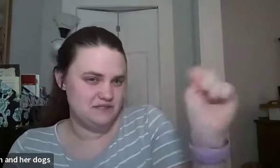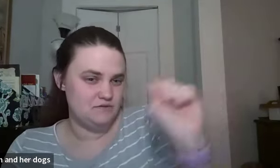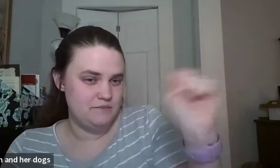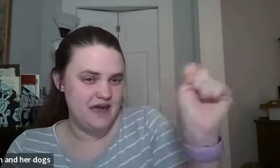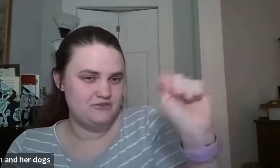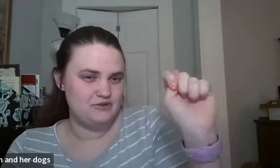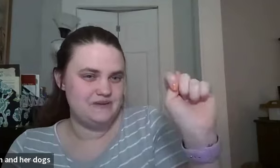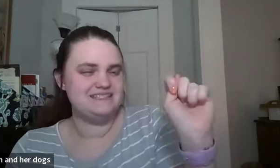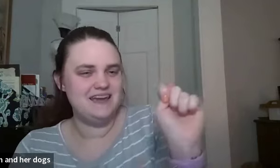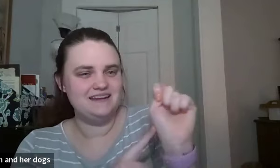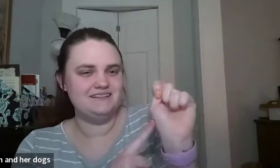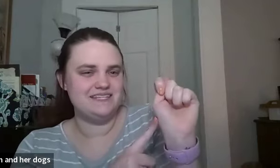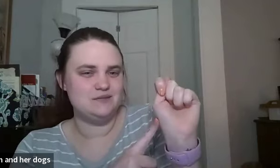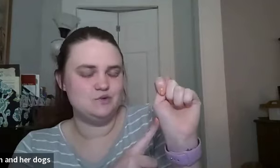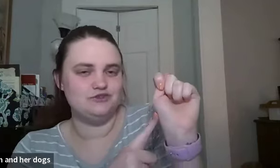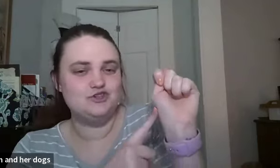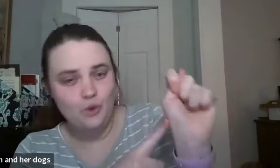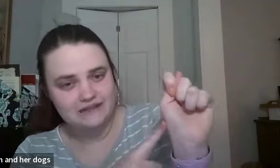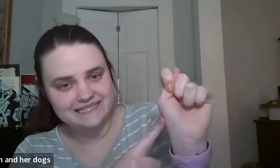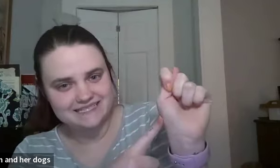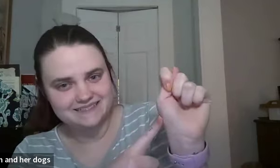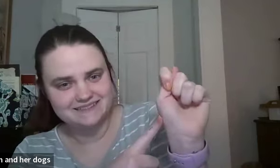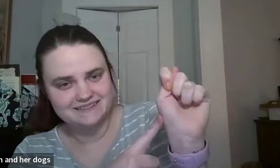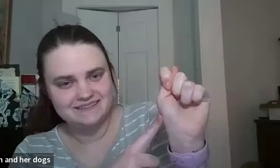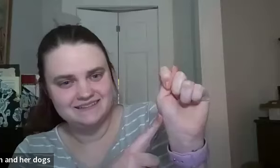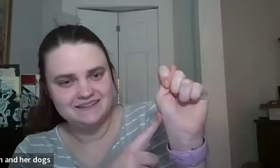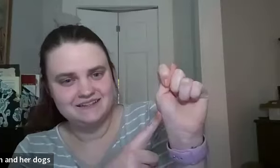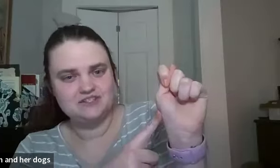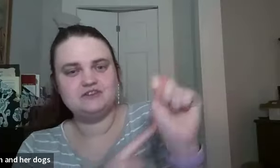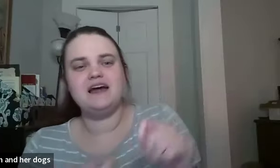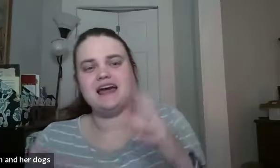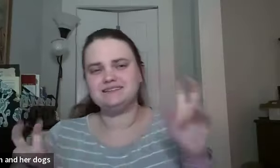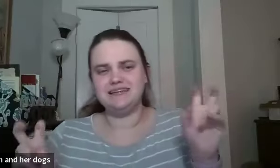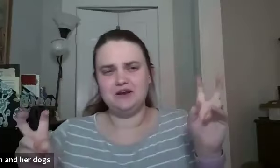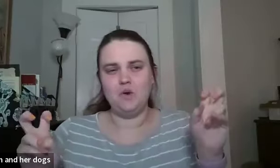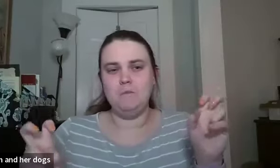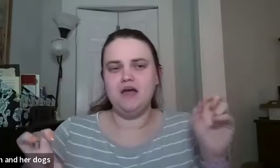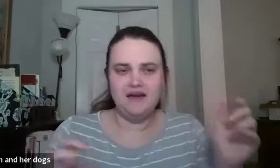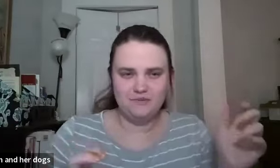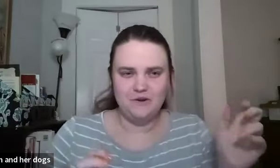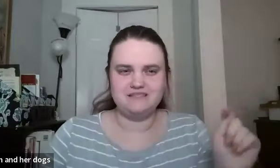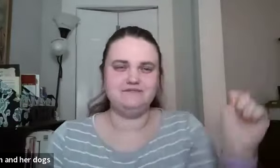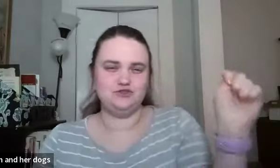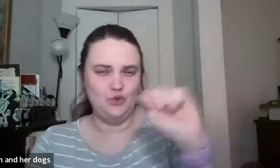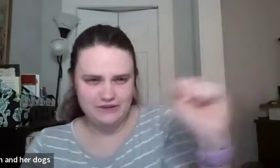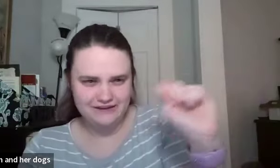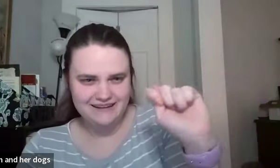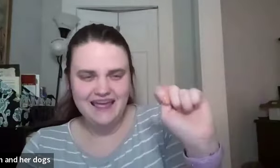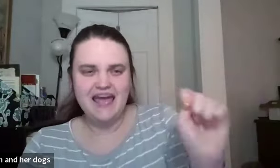one for bathroom is technically the symbol for toilet. So you're not asking air quote bathroom, you're asking for toilet. And